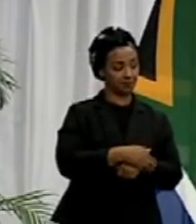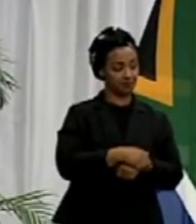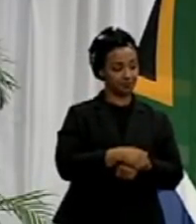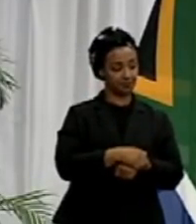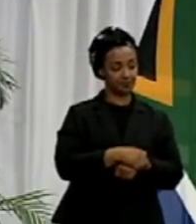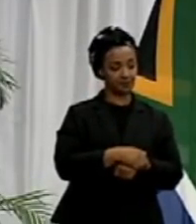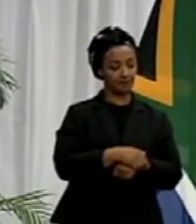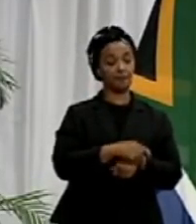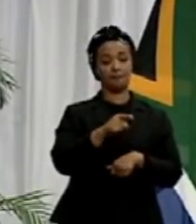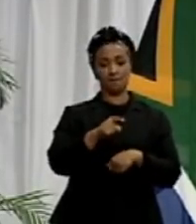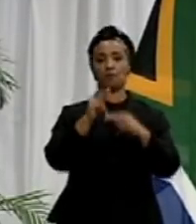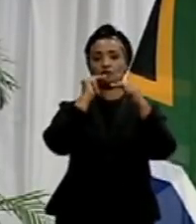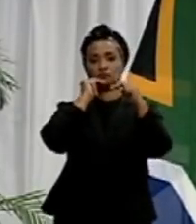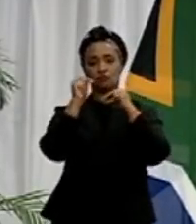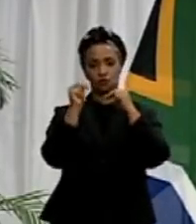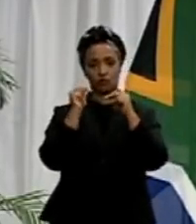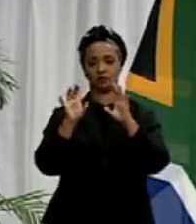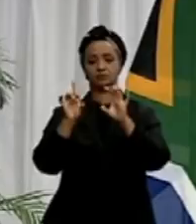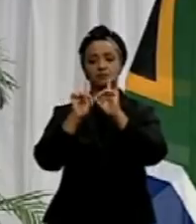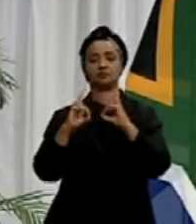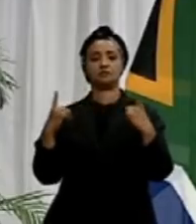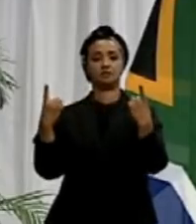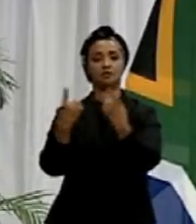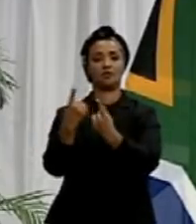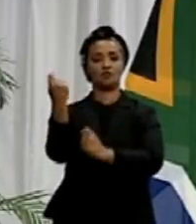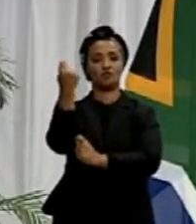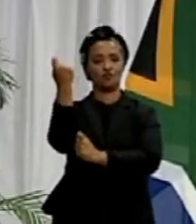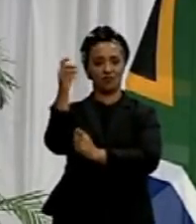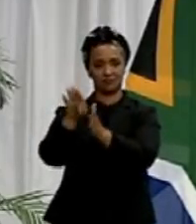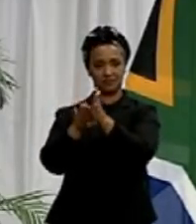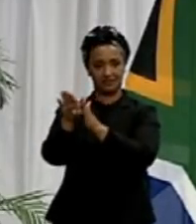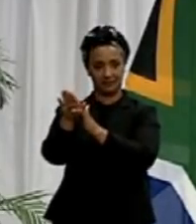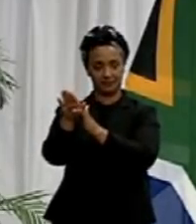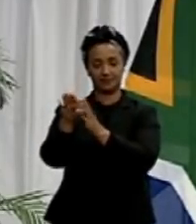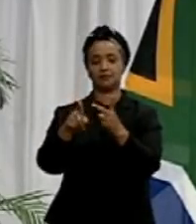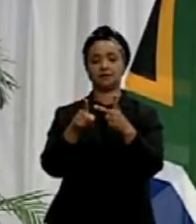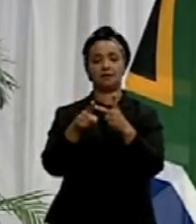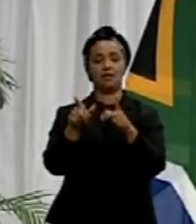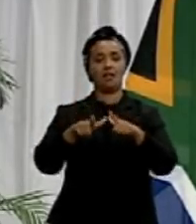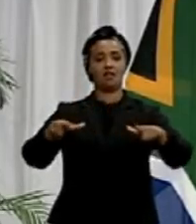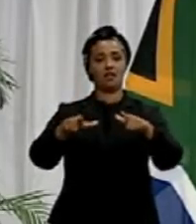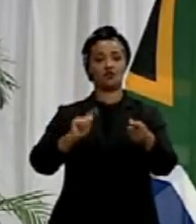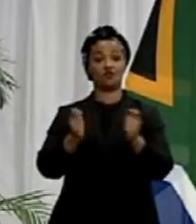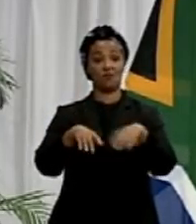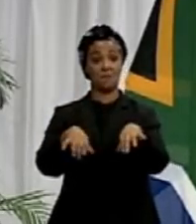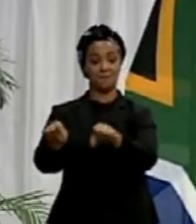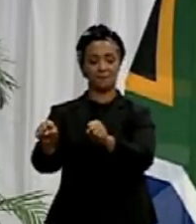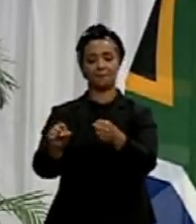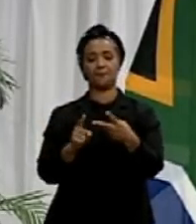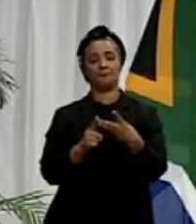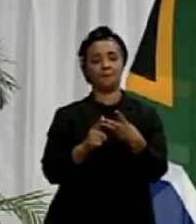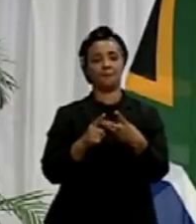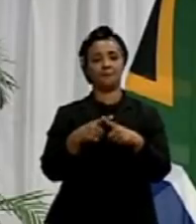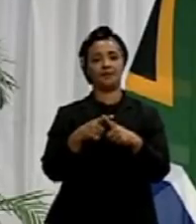instituted negotiations with the Department of Rural Development, Land Reform, as well as